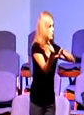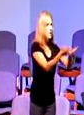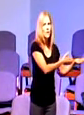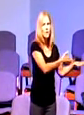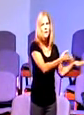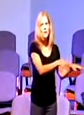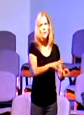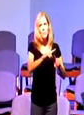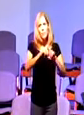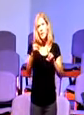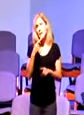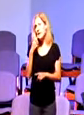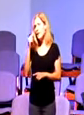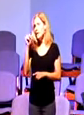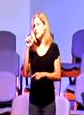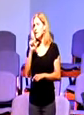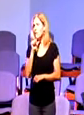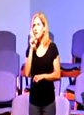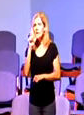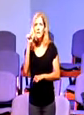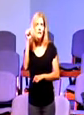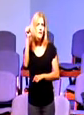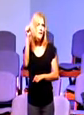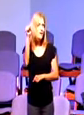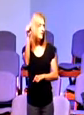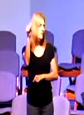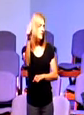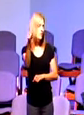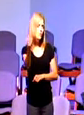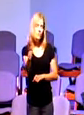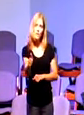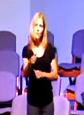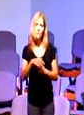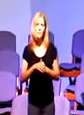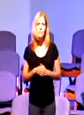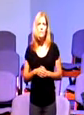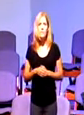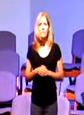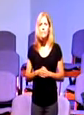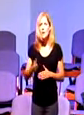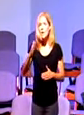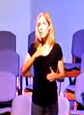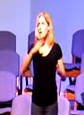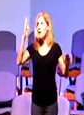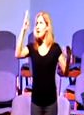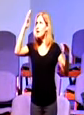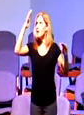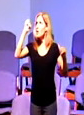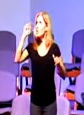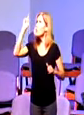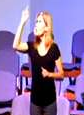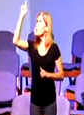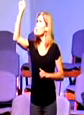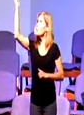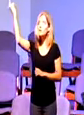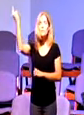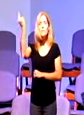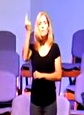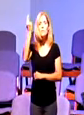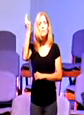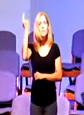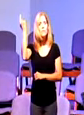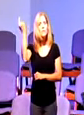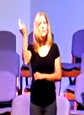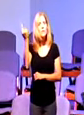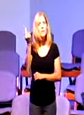the word. But even if you don't, my hope is